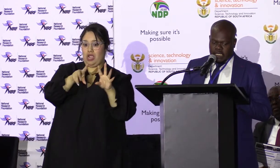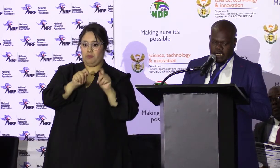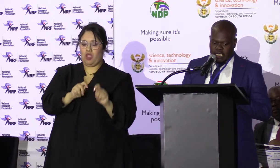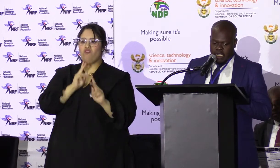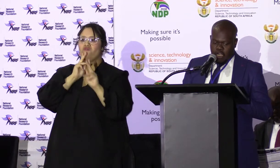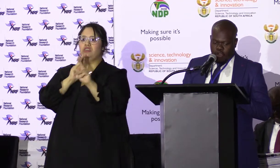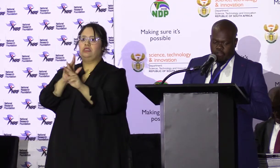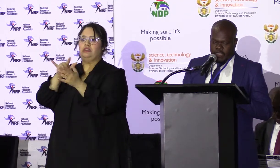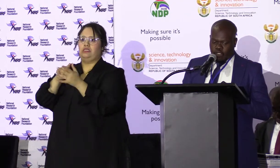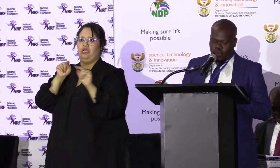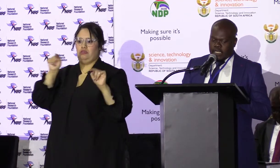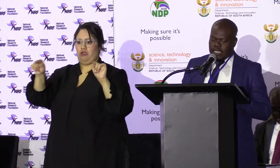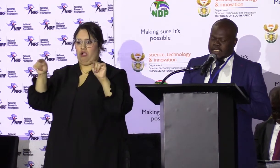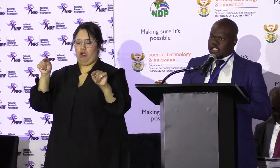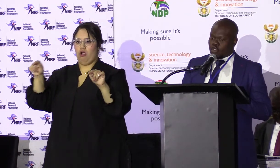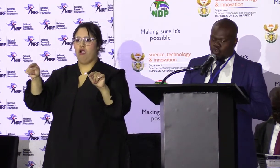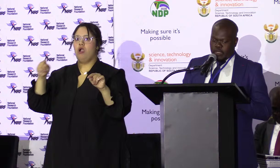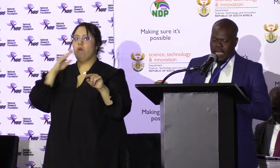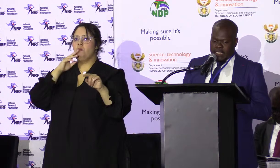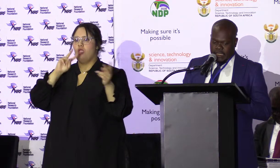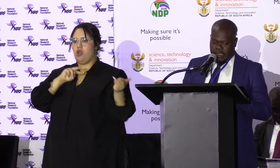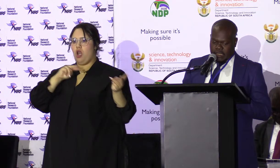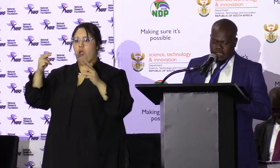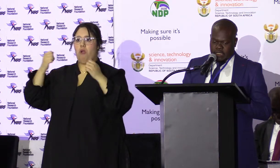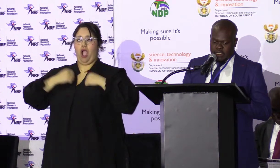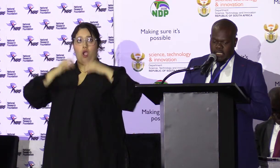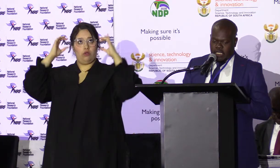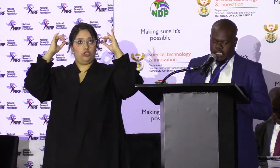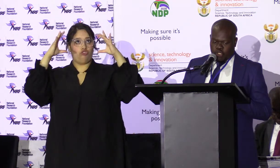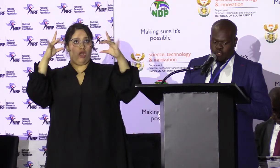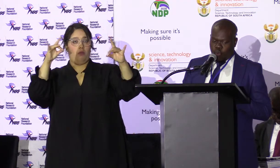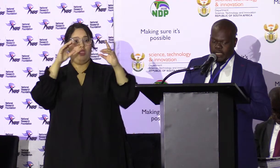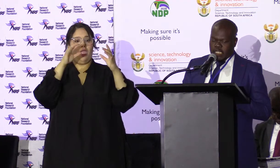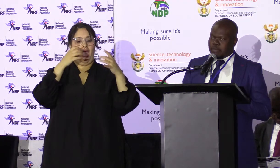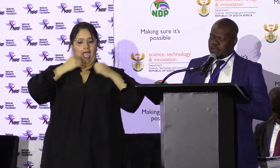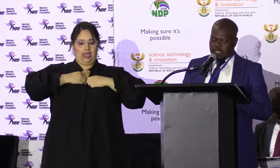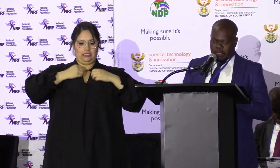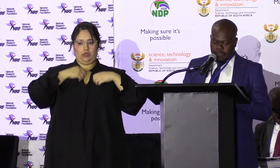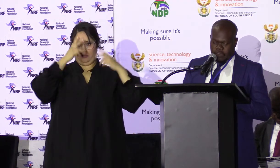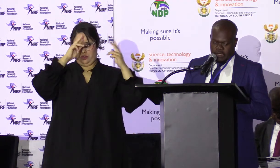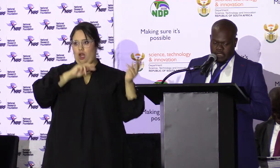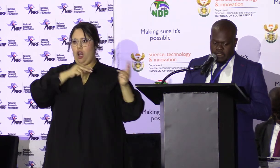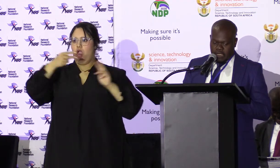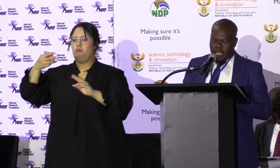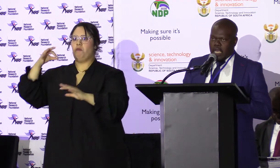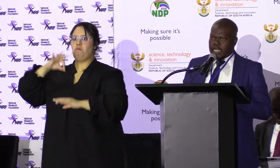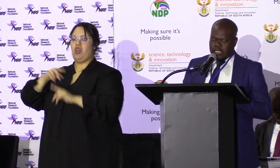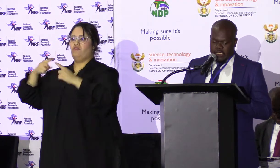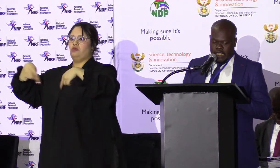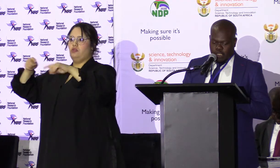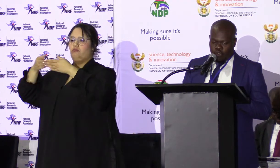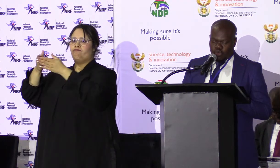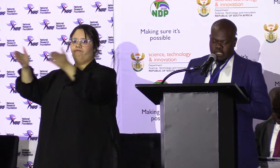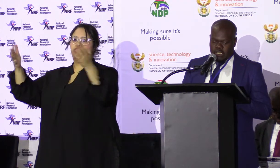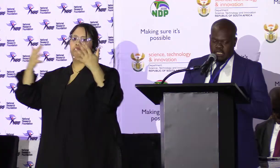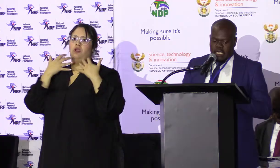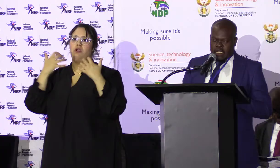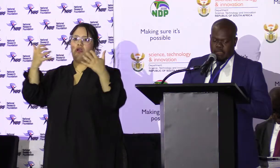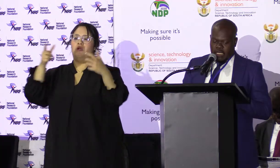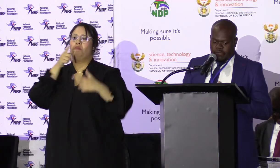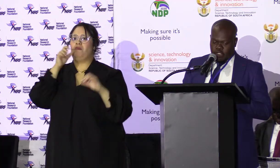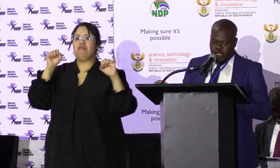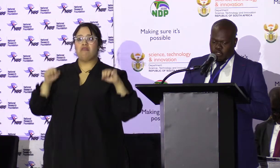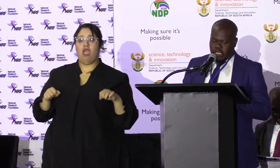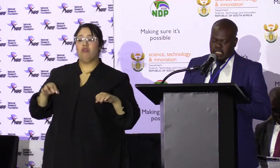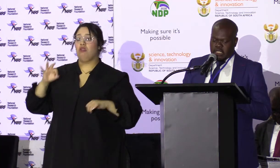Visitor Center converts world-class astronomy assets into wider public benefits. And this